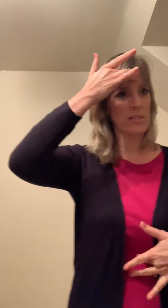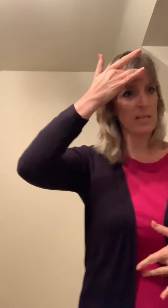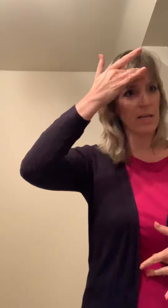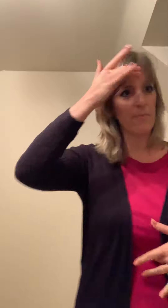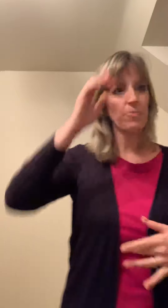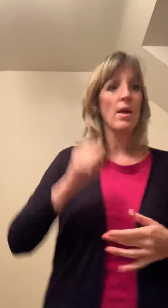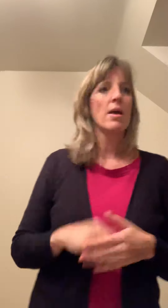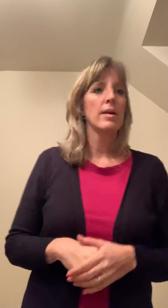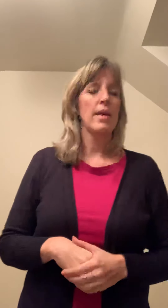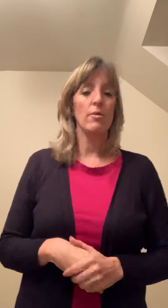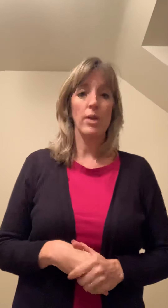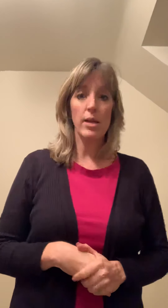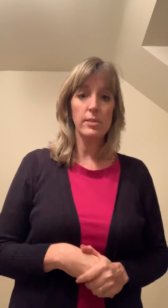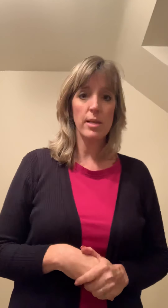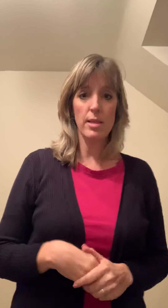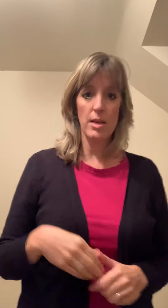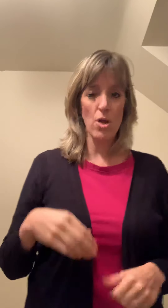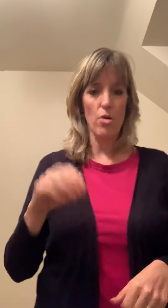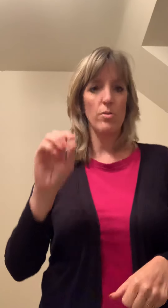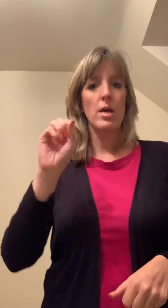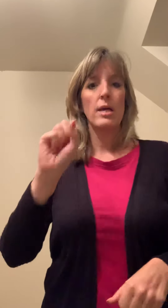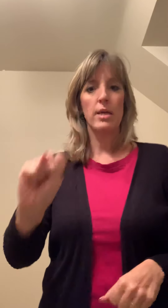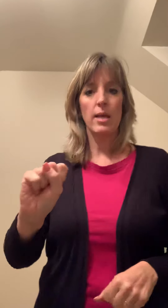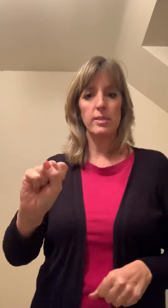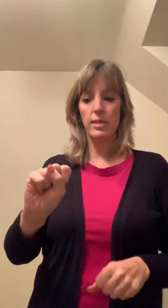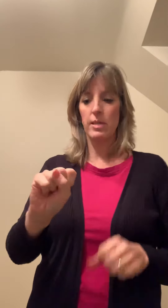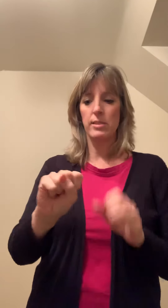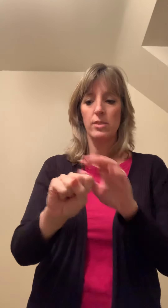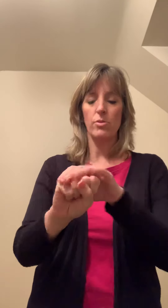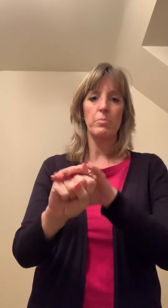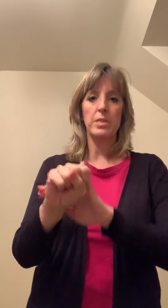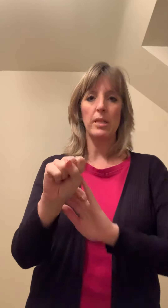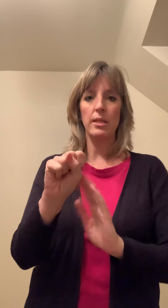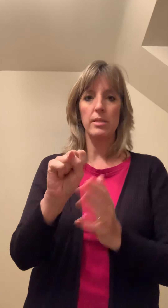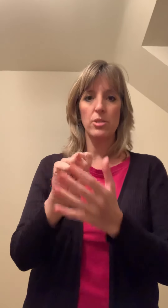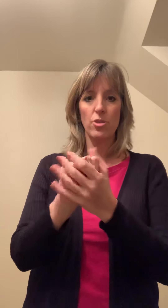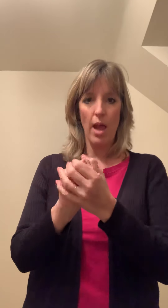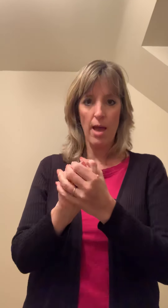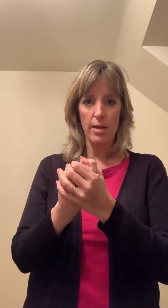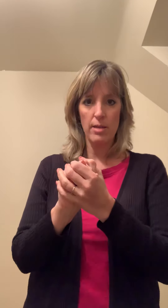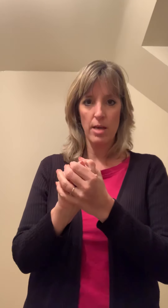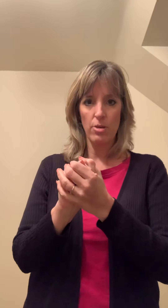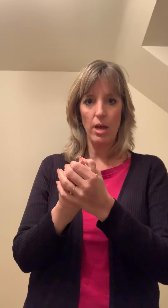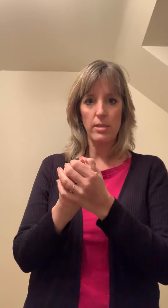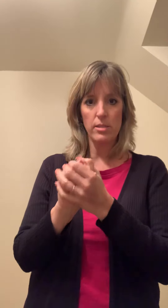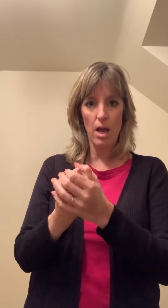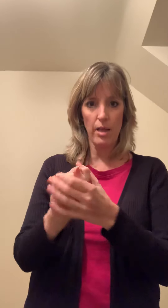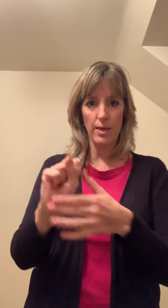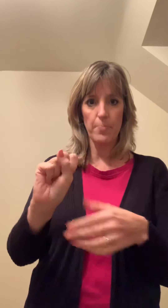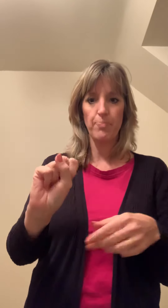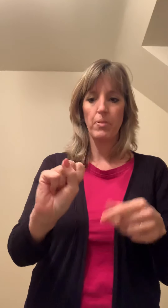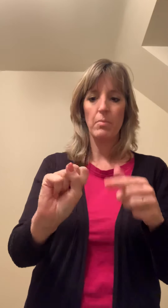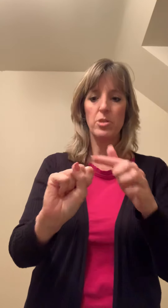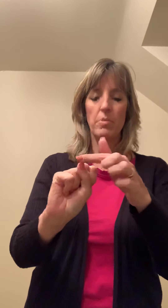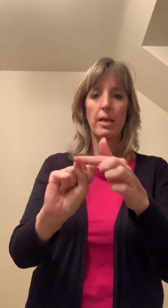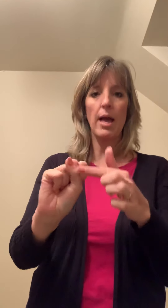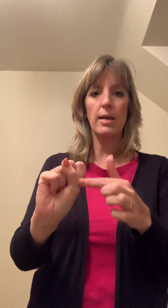Sick. Now, yes and then no. Yes is you can pretend like this is your head and your head is nodding, but you make a S